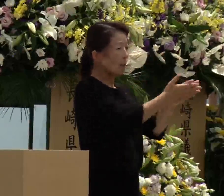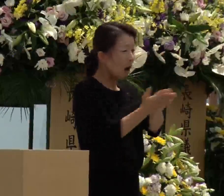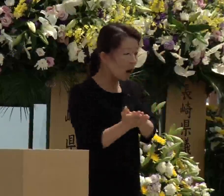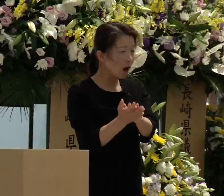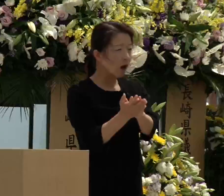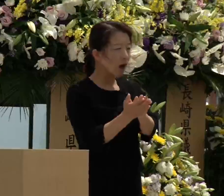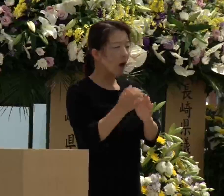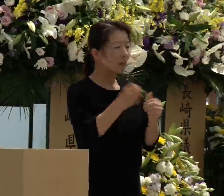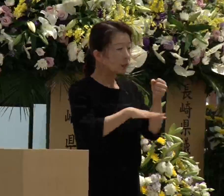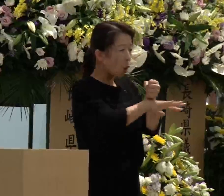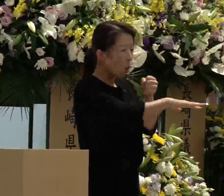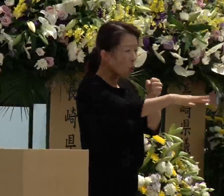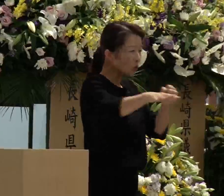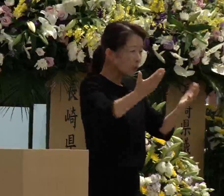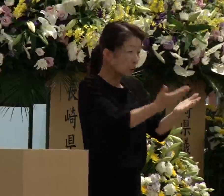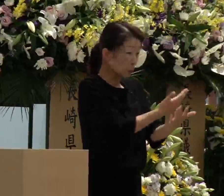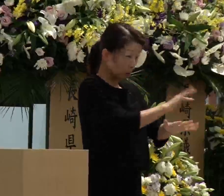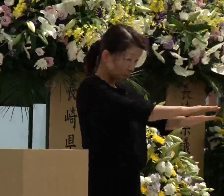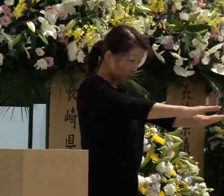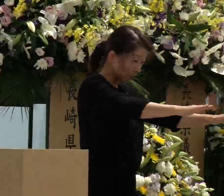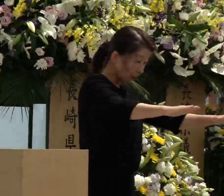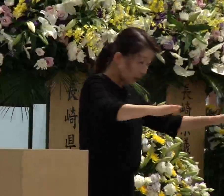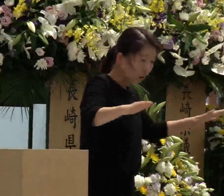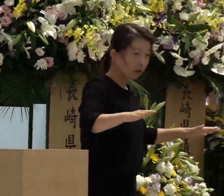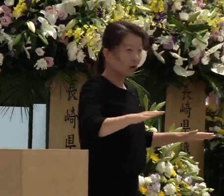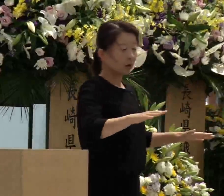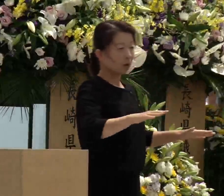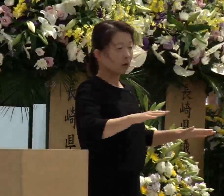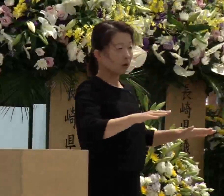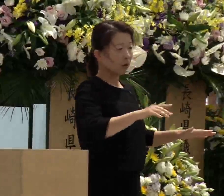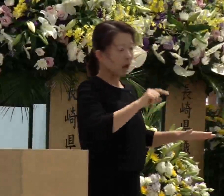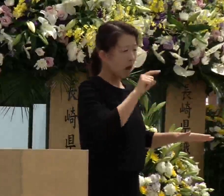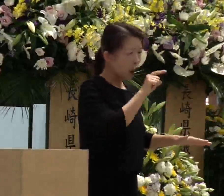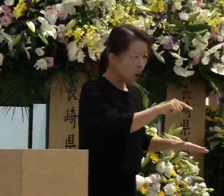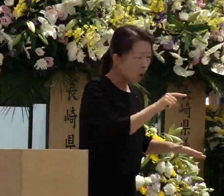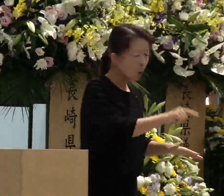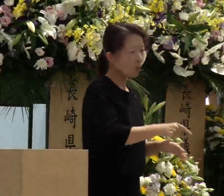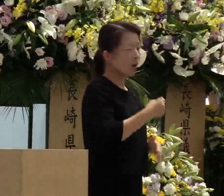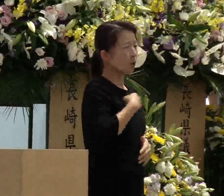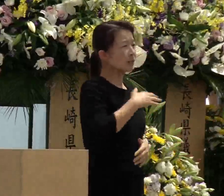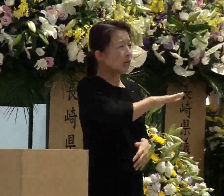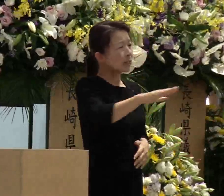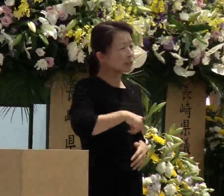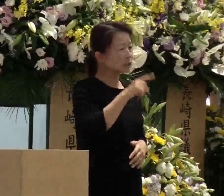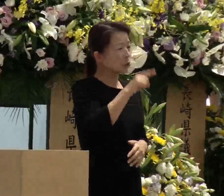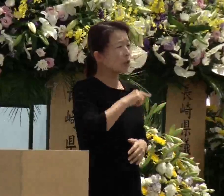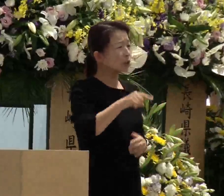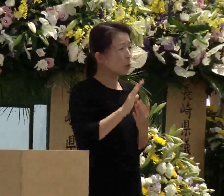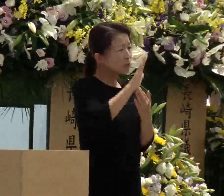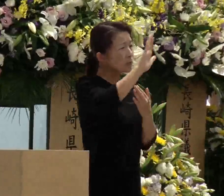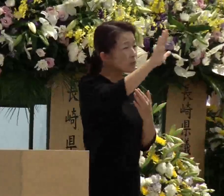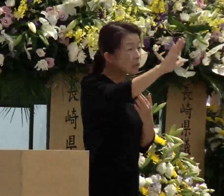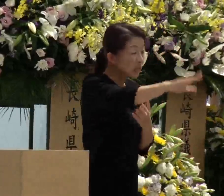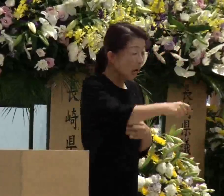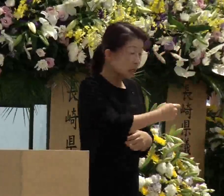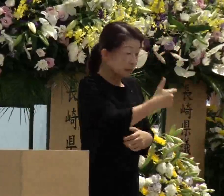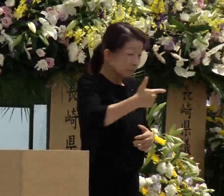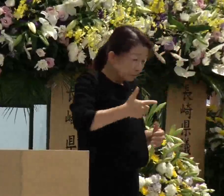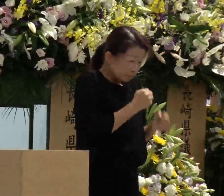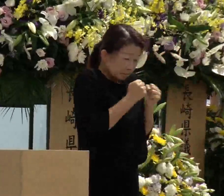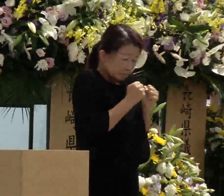Existence of nuclear weapons, which can annihilate the mankind many times over, is a major threat to the future of